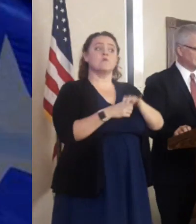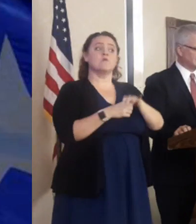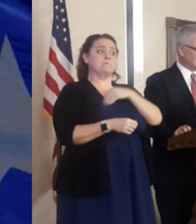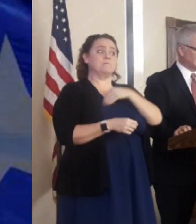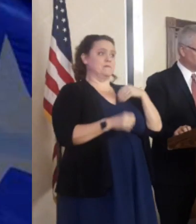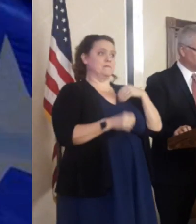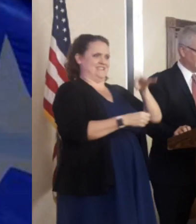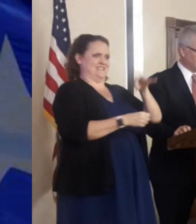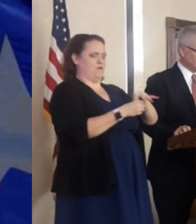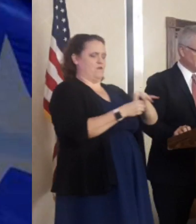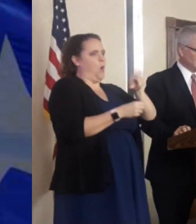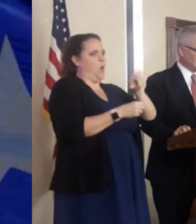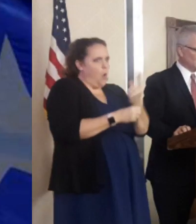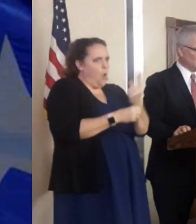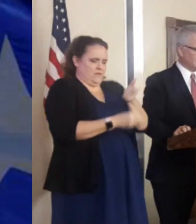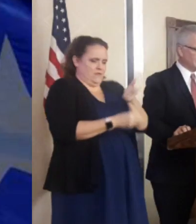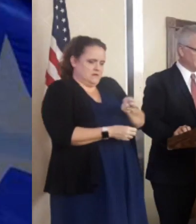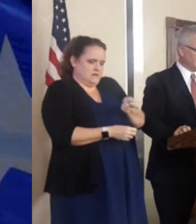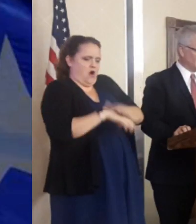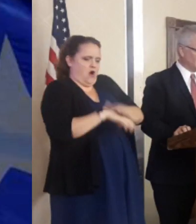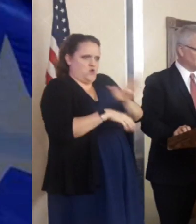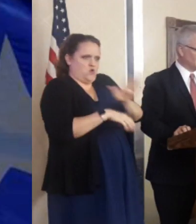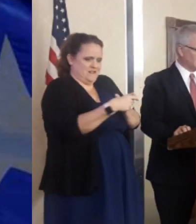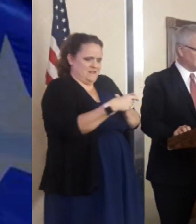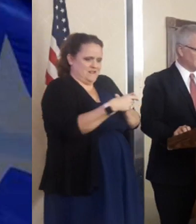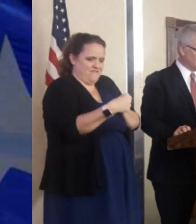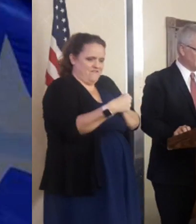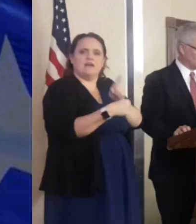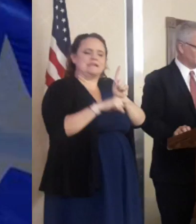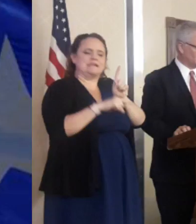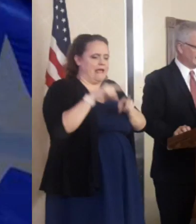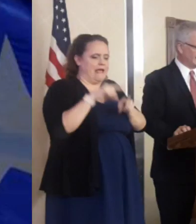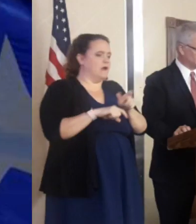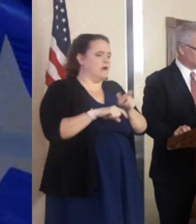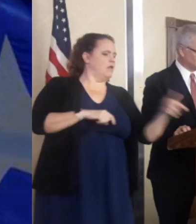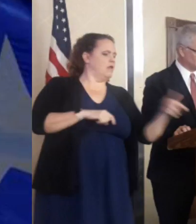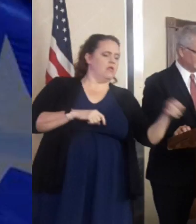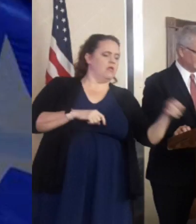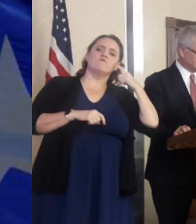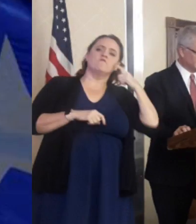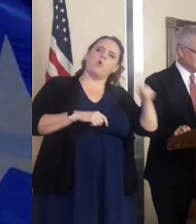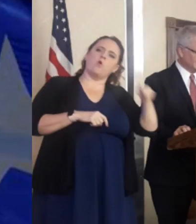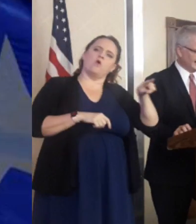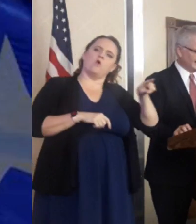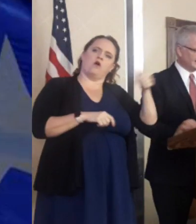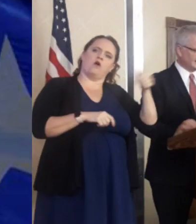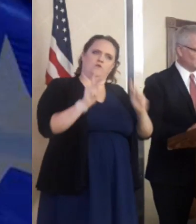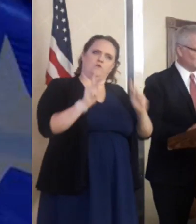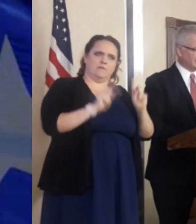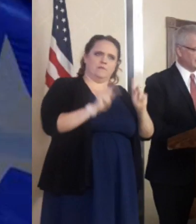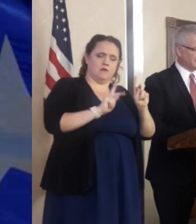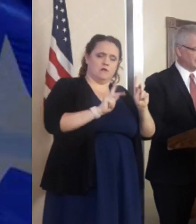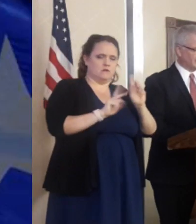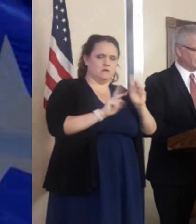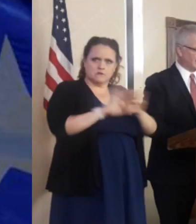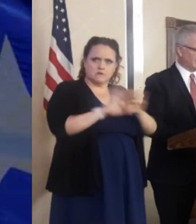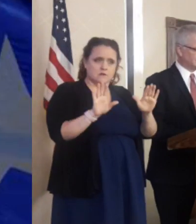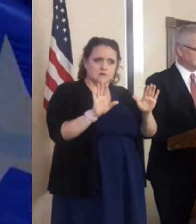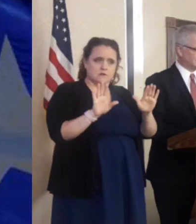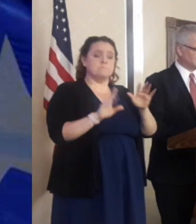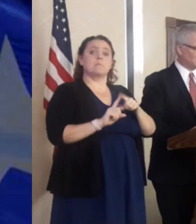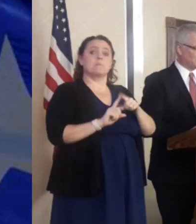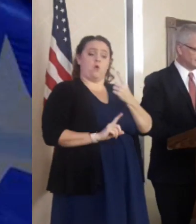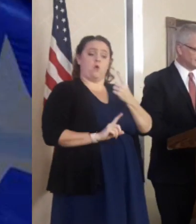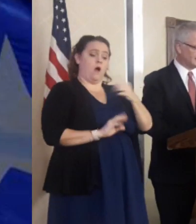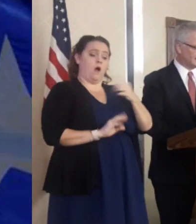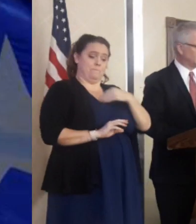assigned to them. No member may vote for another member under any circumstances, except that one member may vote as the official